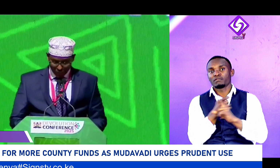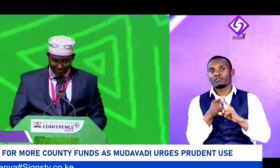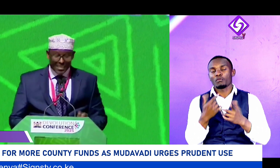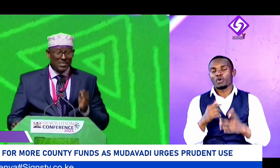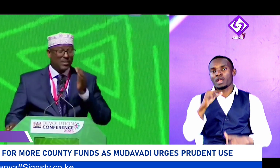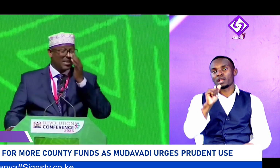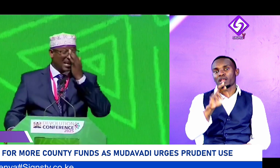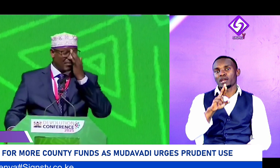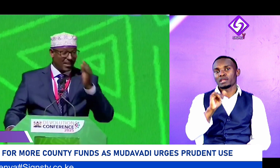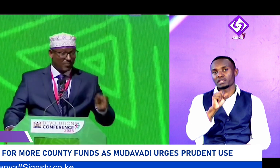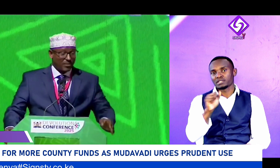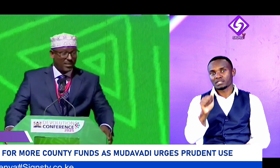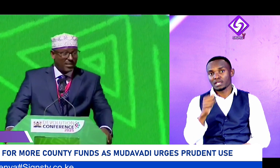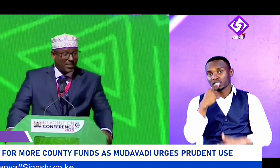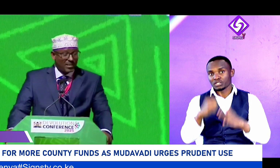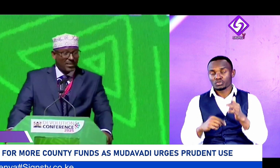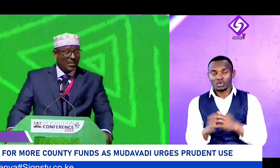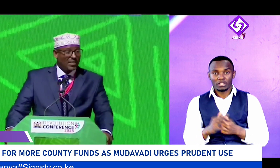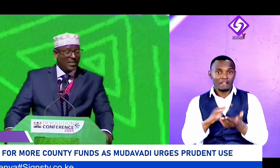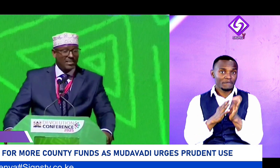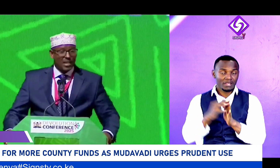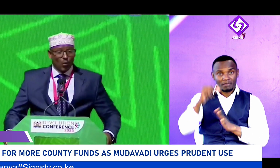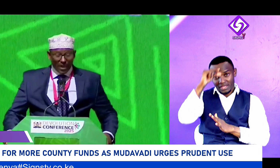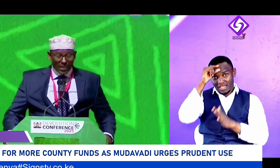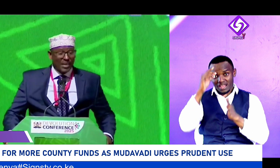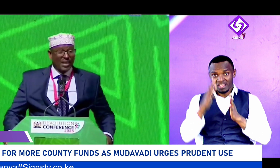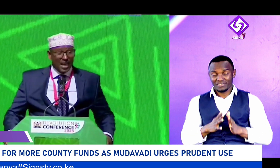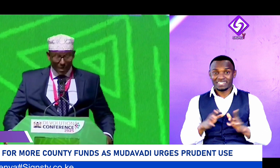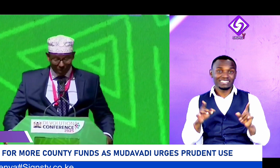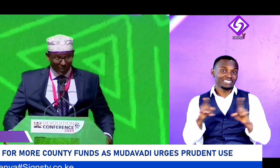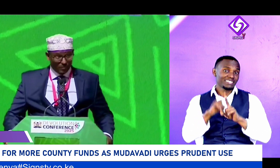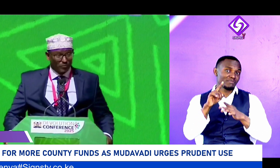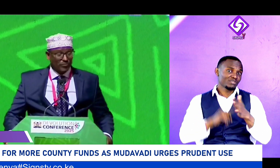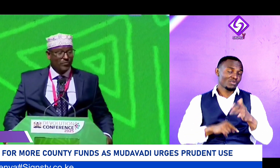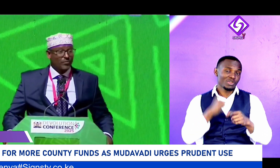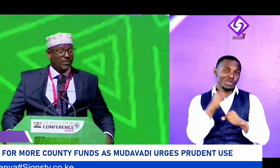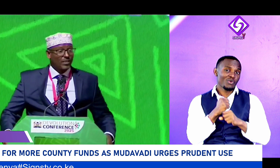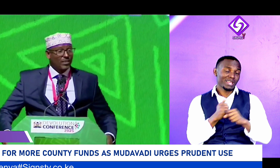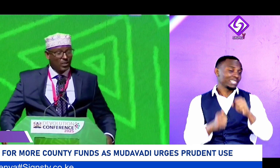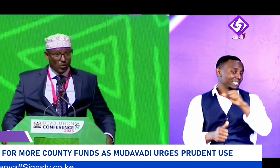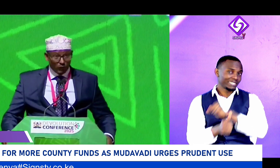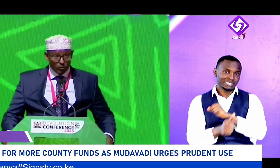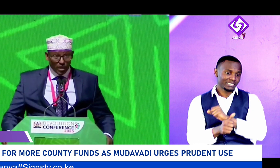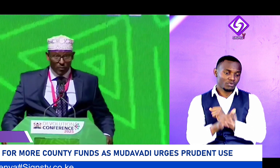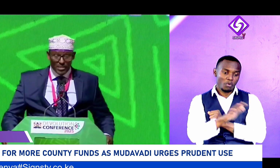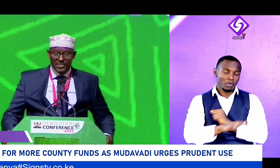usually says being a governor is like working in a landmine. You have to buy your